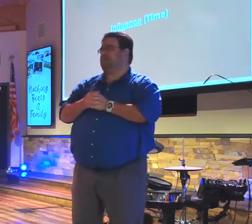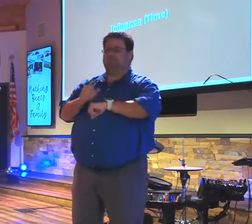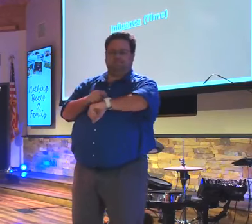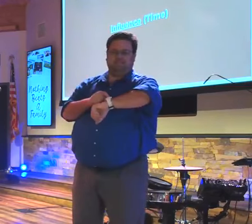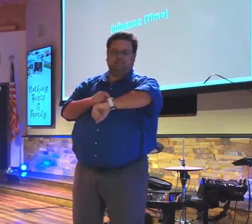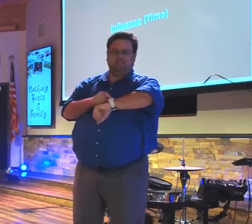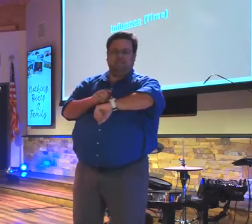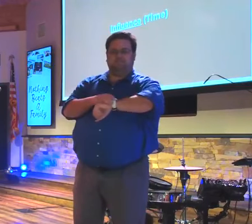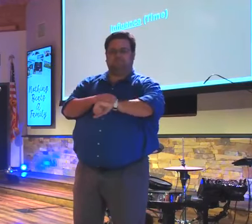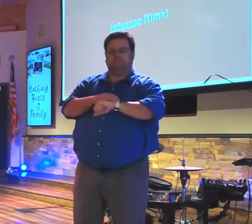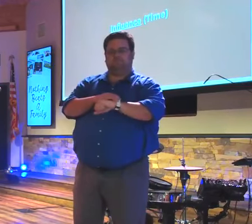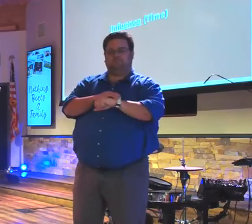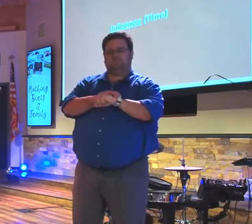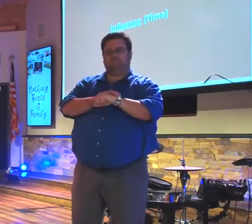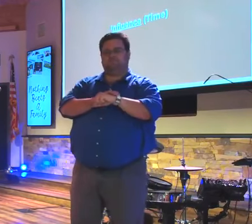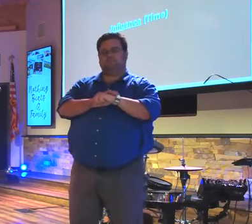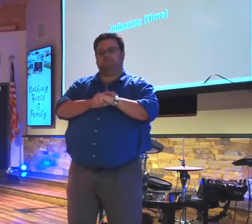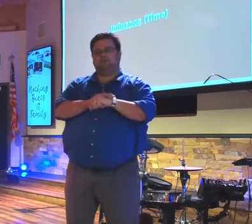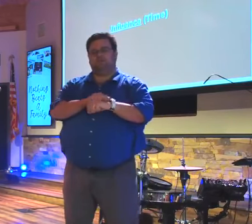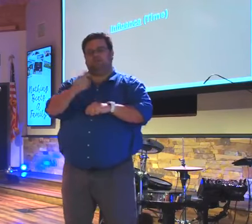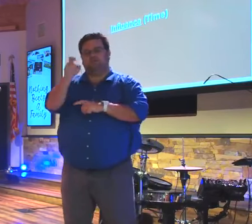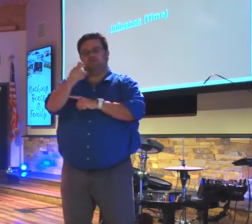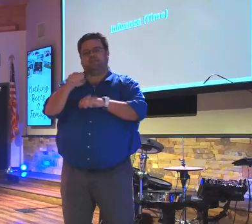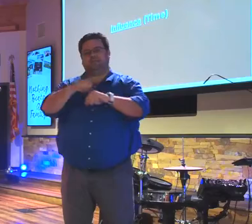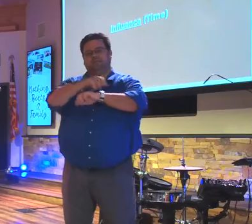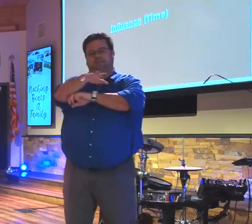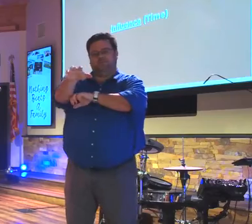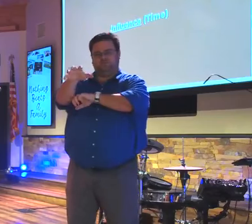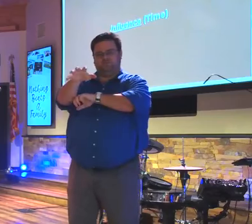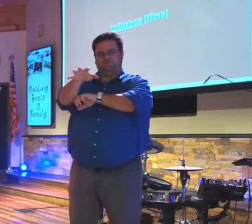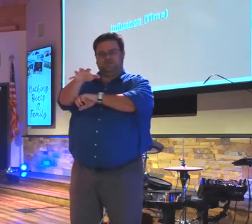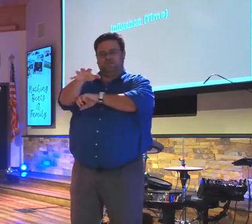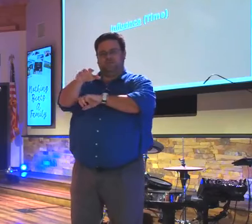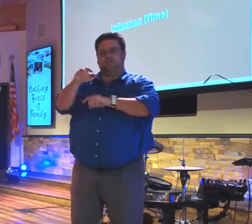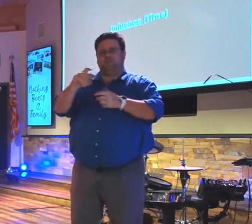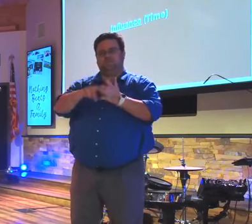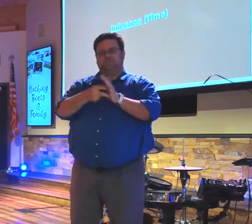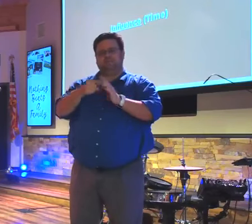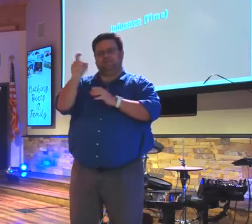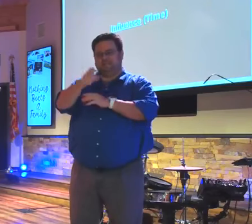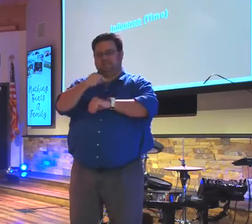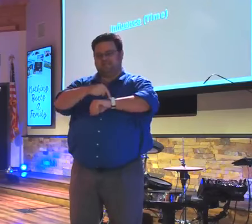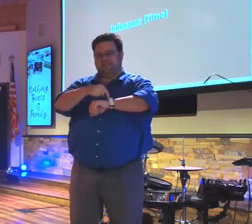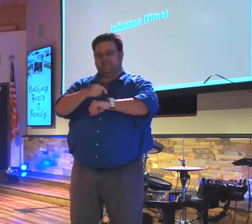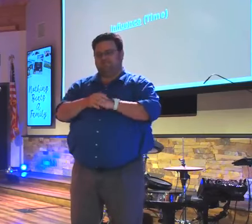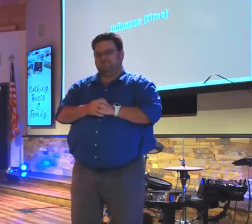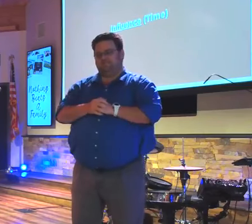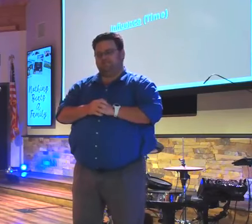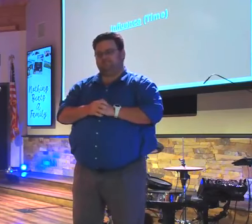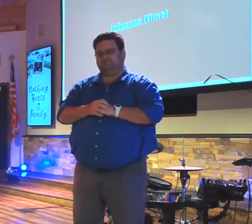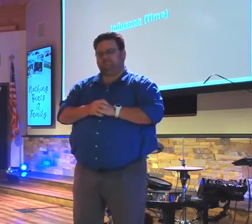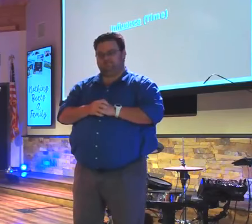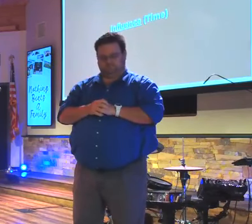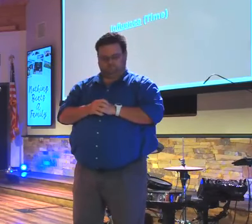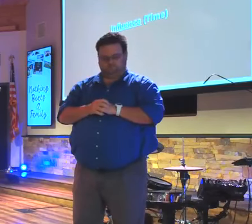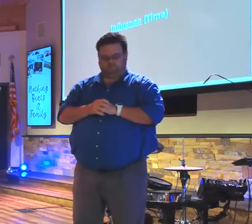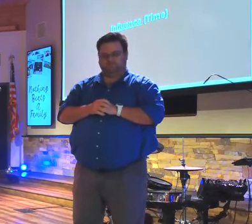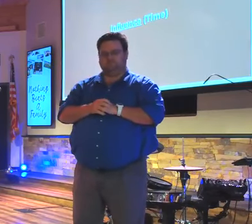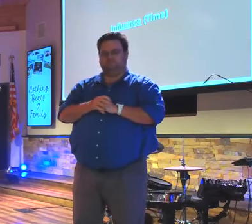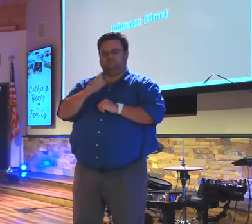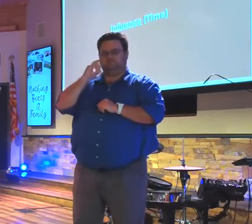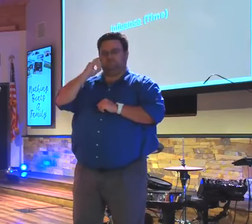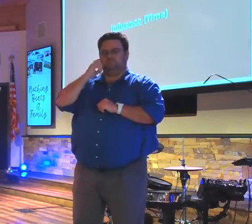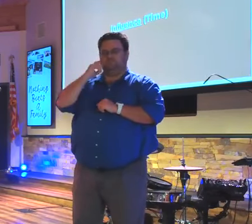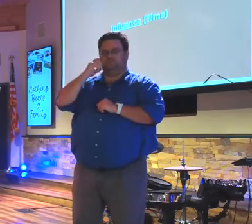you can't have influence without ample amounts of time, putting time in their life. Go